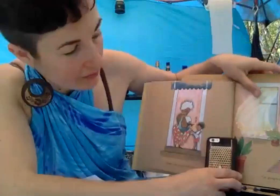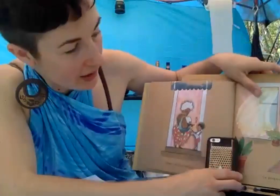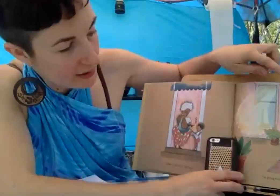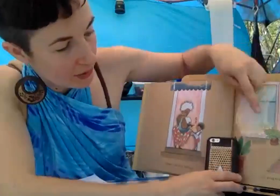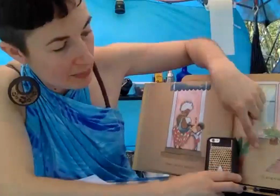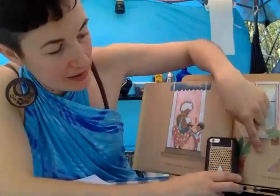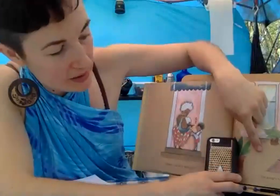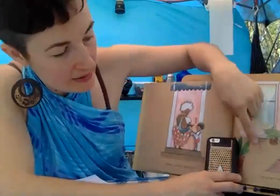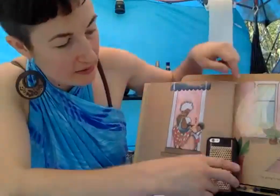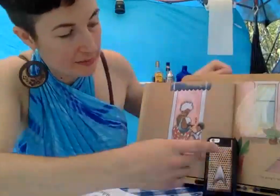And Grandma says,